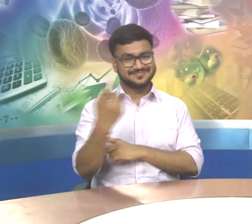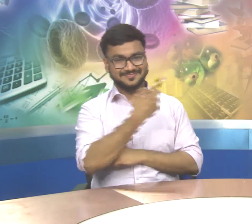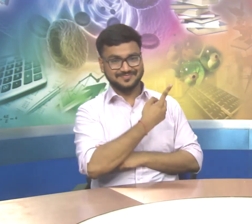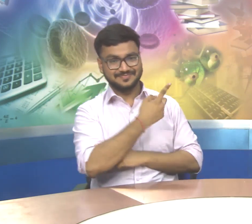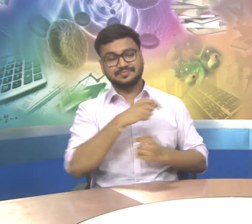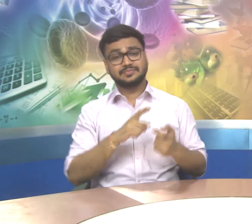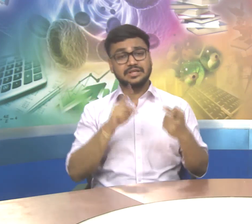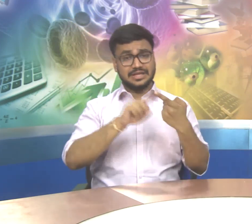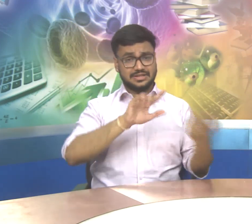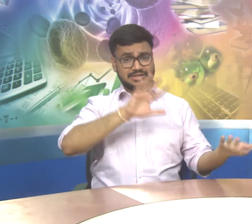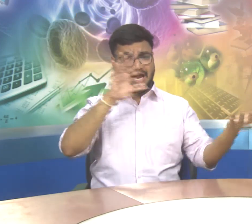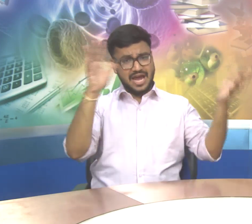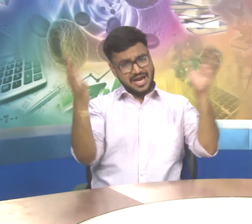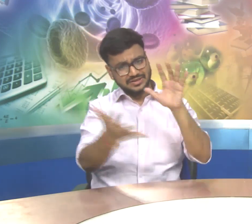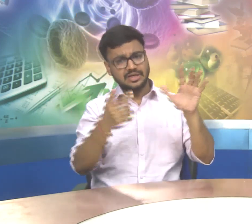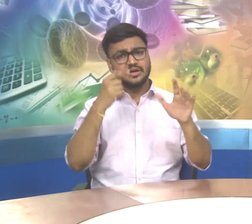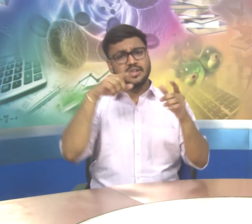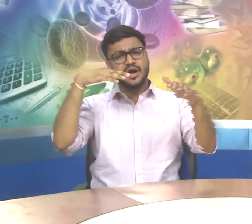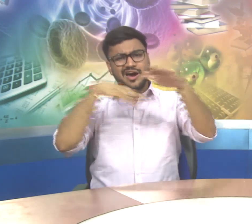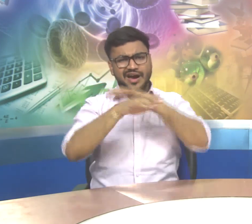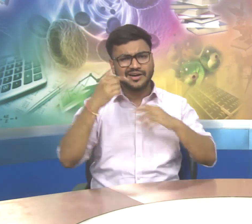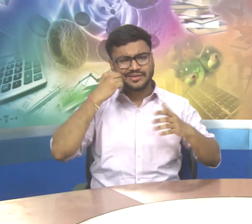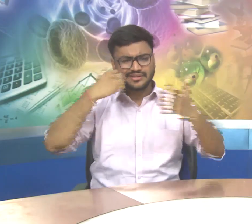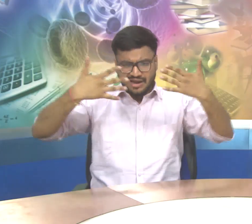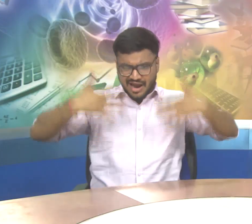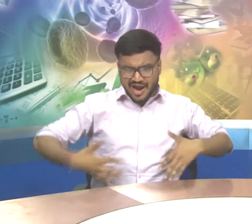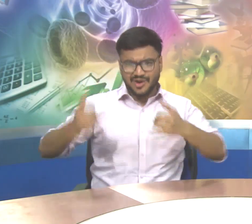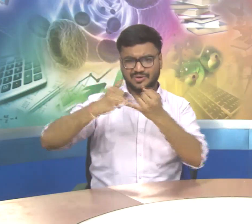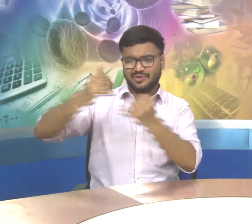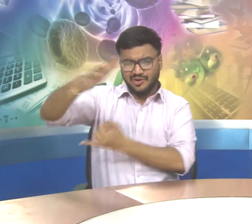Lesson 2, Environment and Human Society.